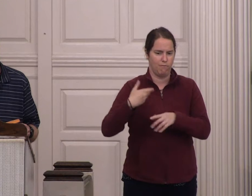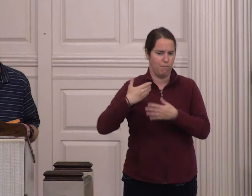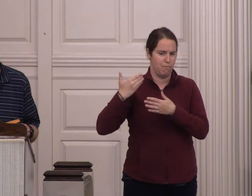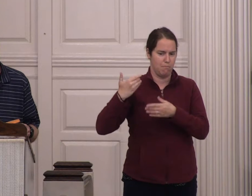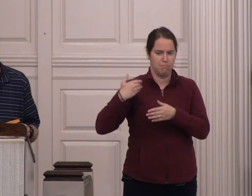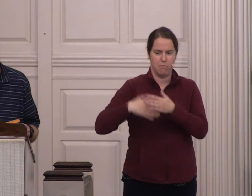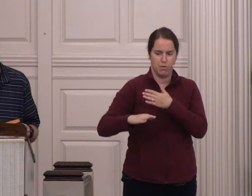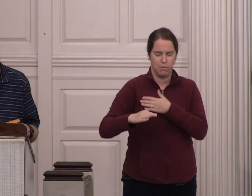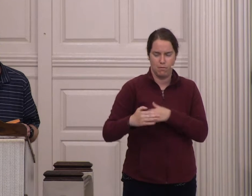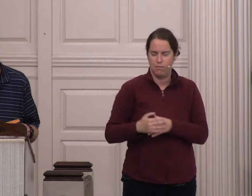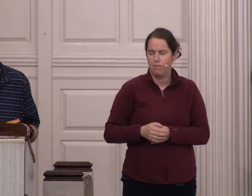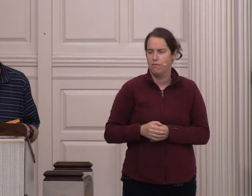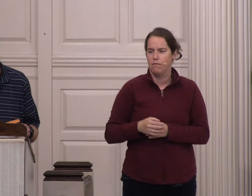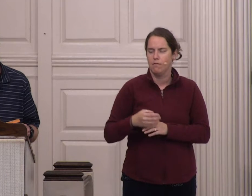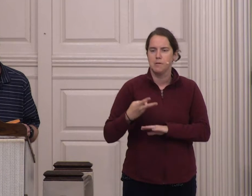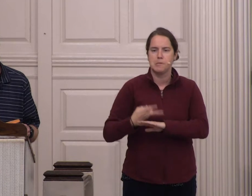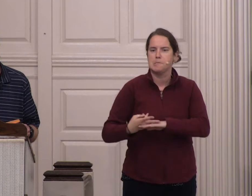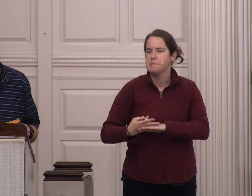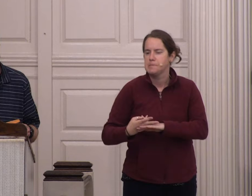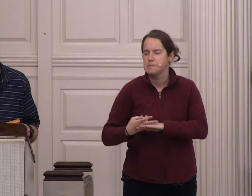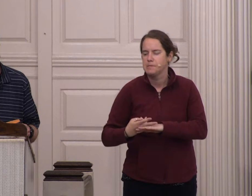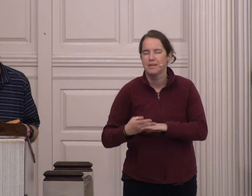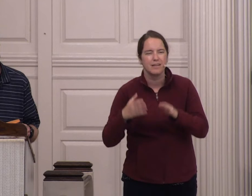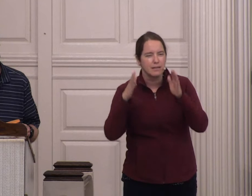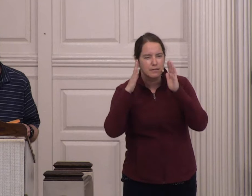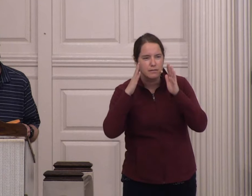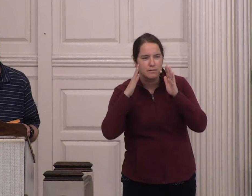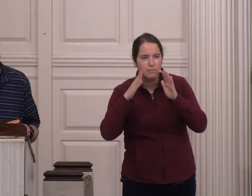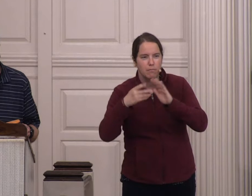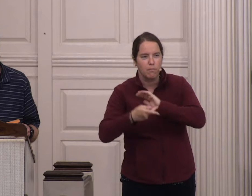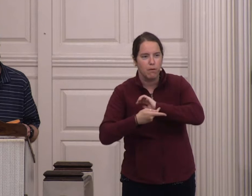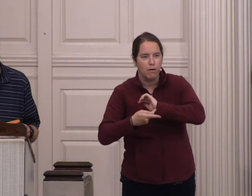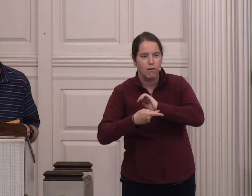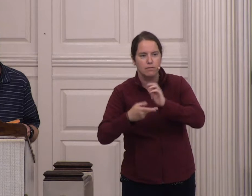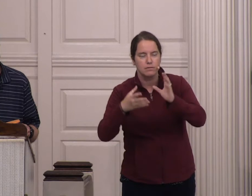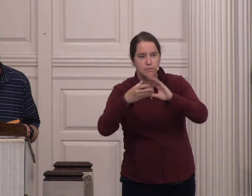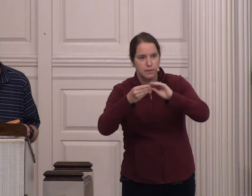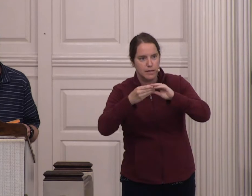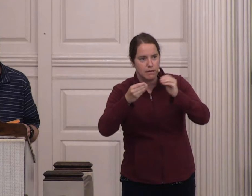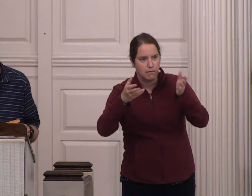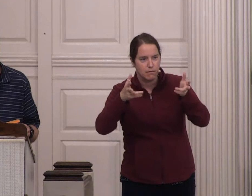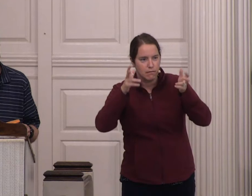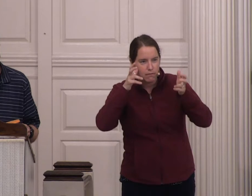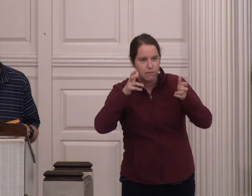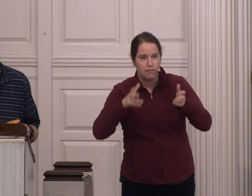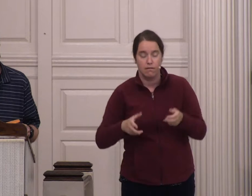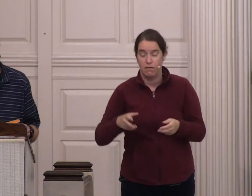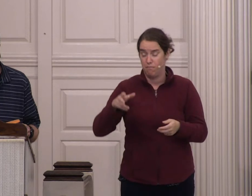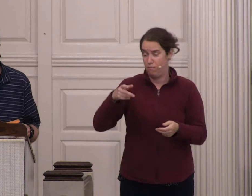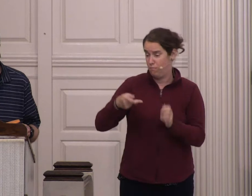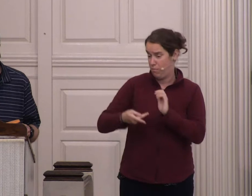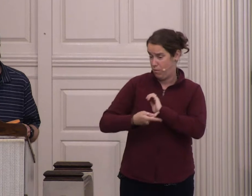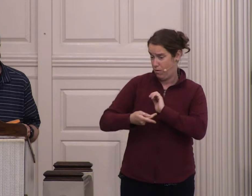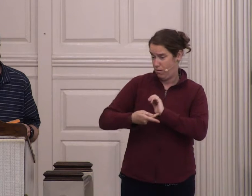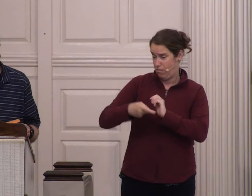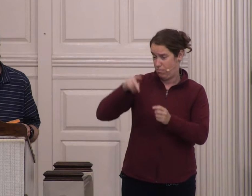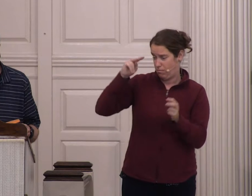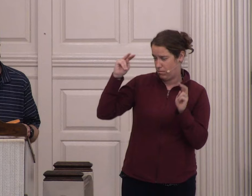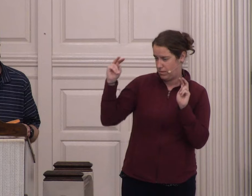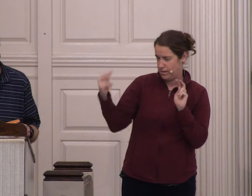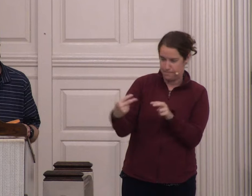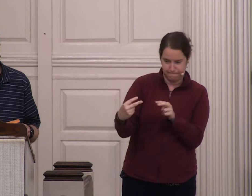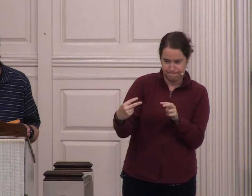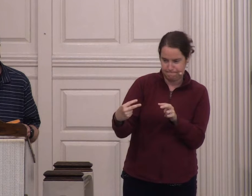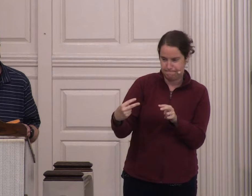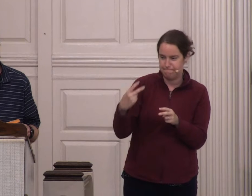to Paul speaking, who looked intently at him, saw that he had the faith to be healed, and called out